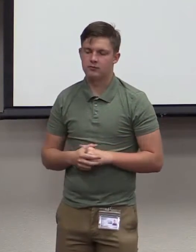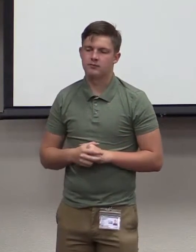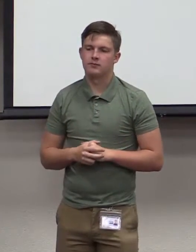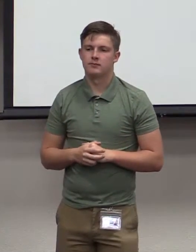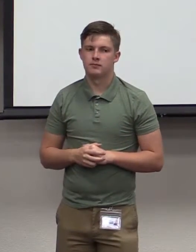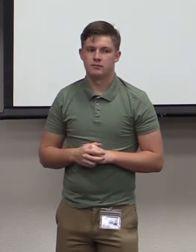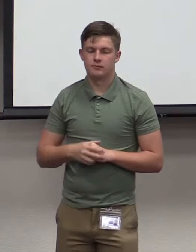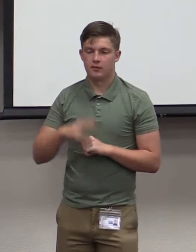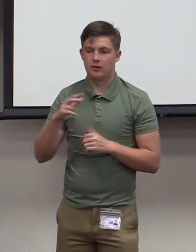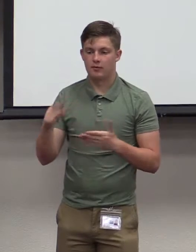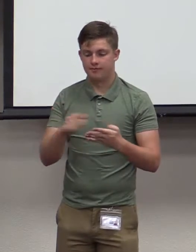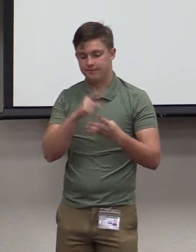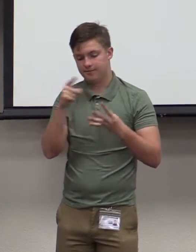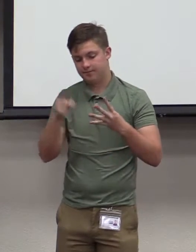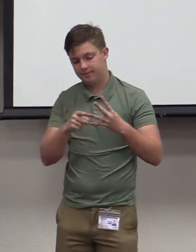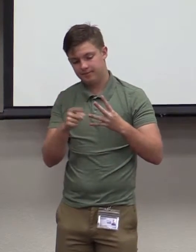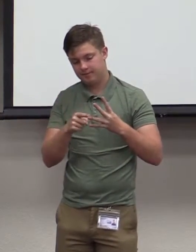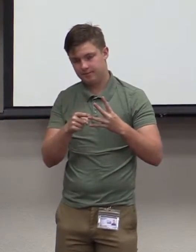The third thing